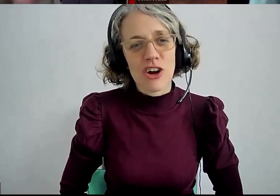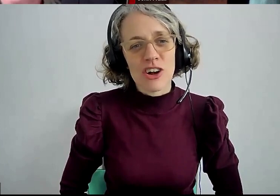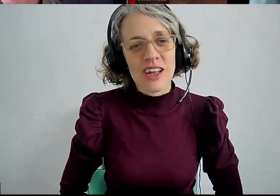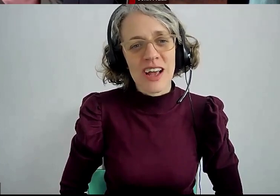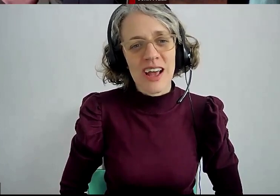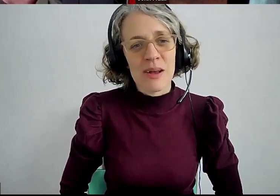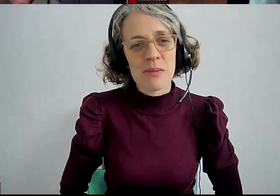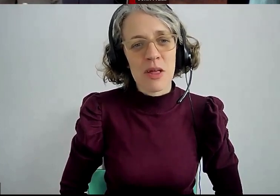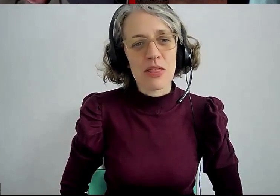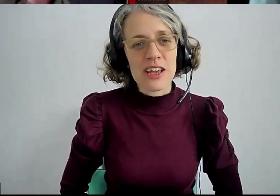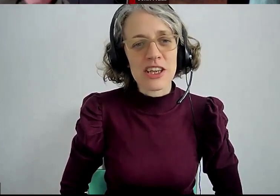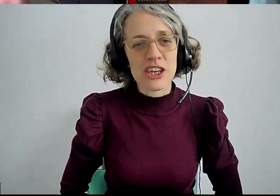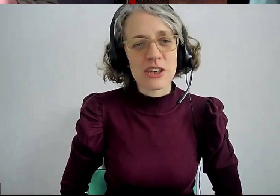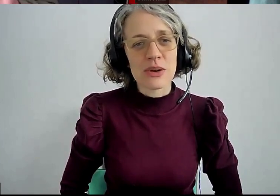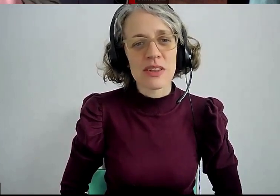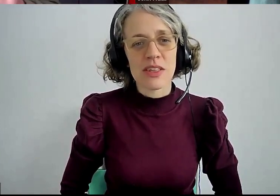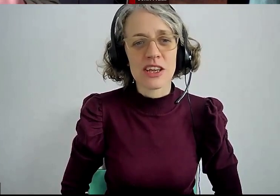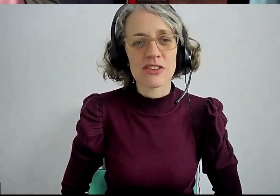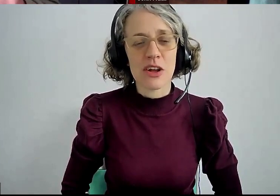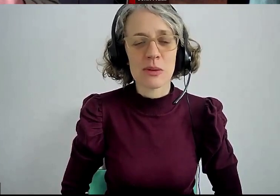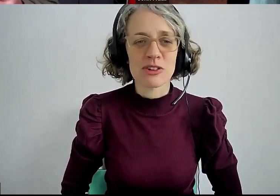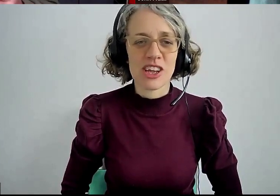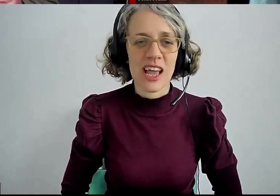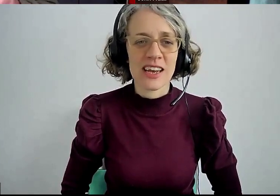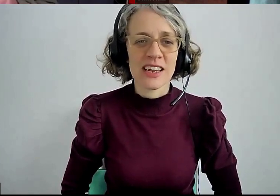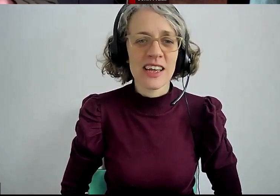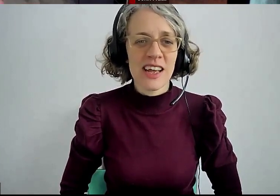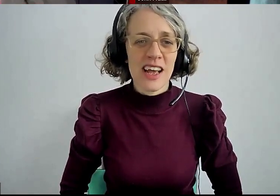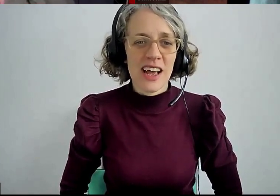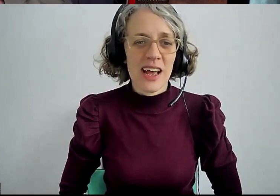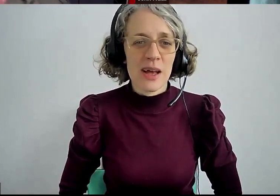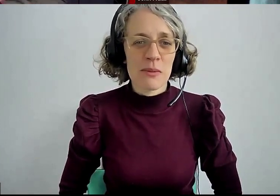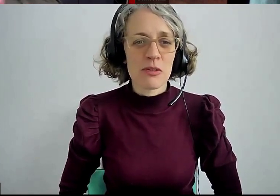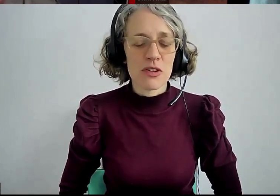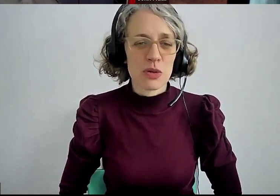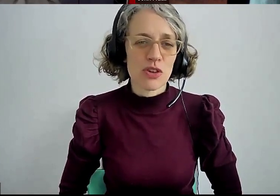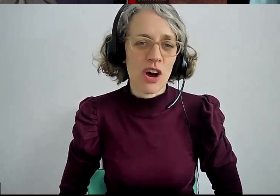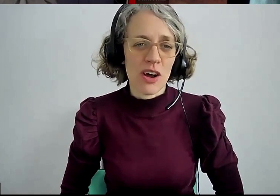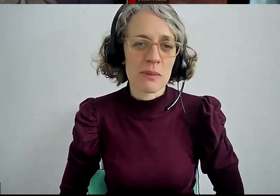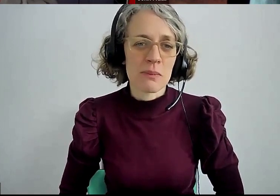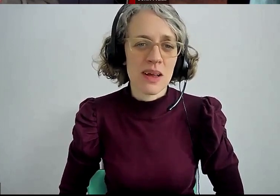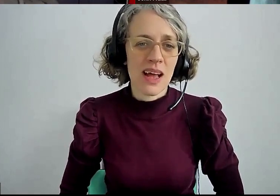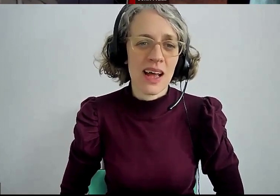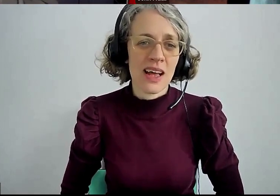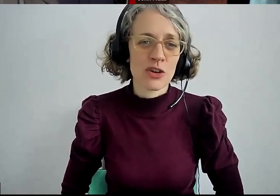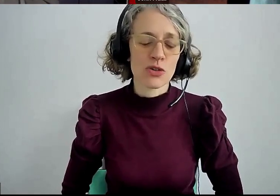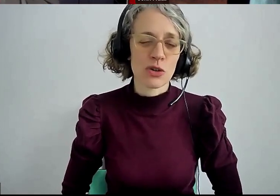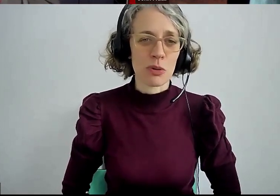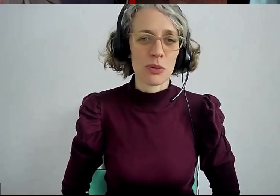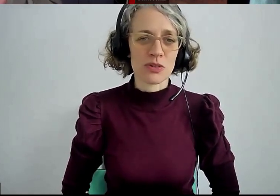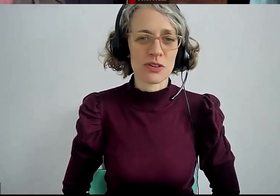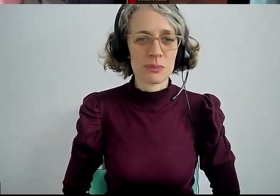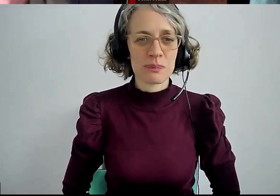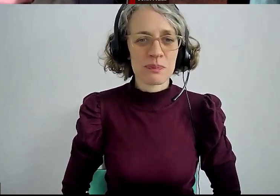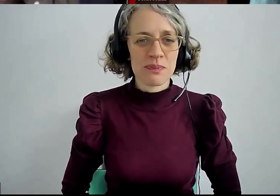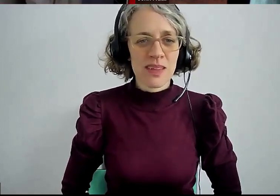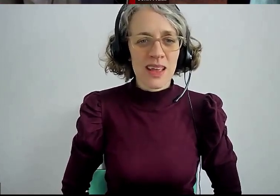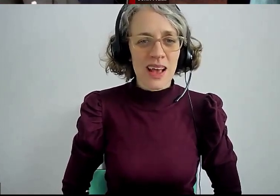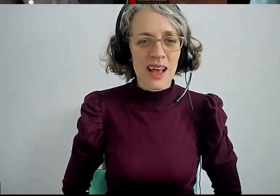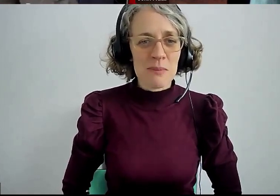So John, thank you so much again for your time and your support.